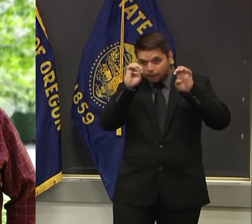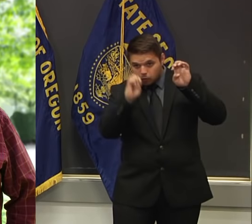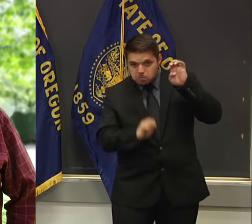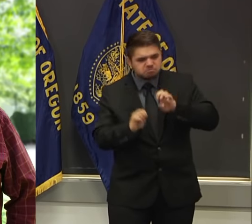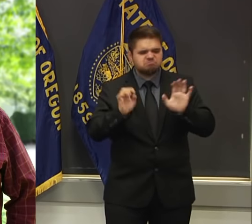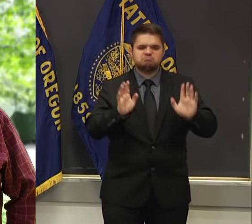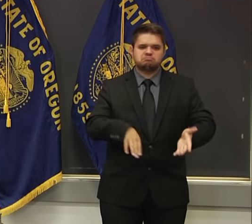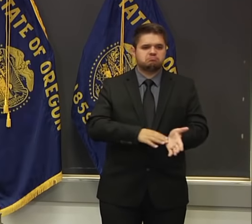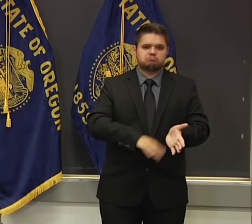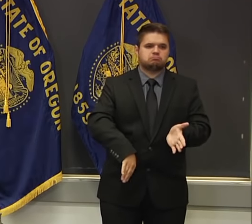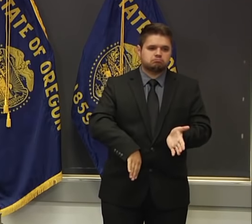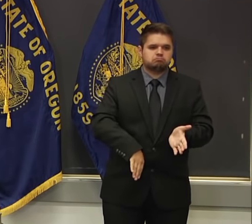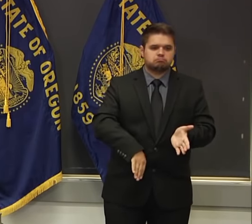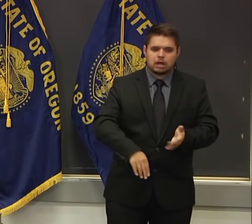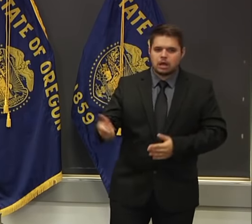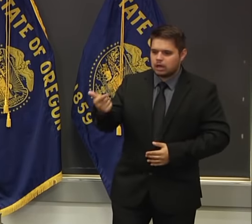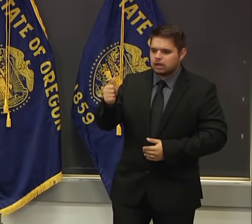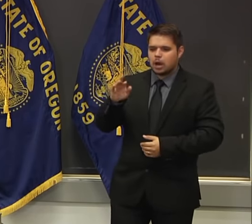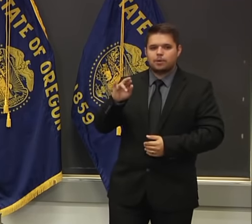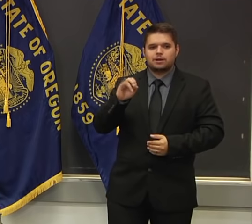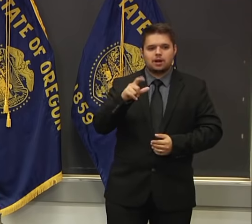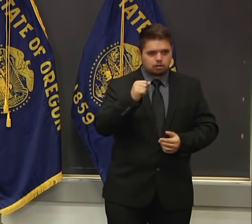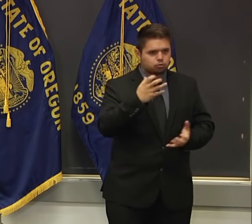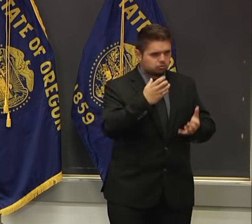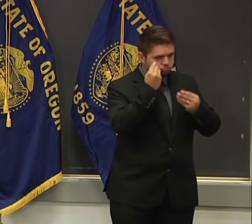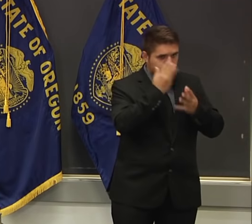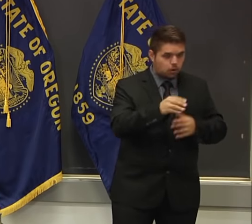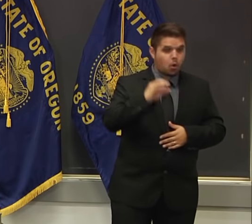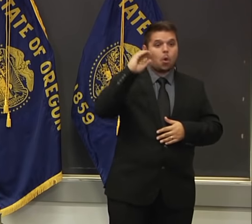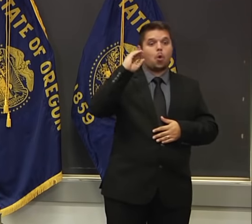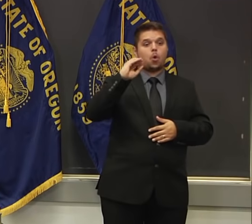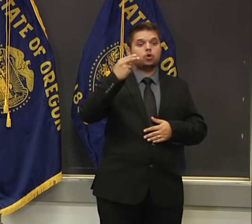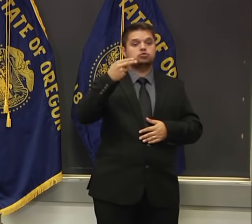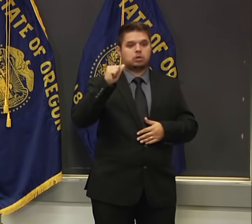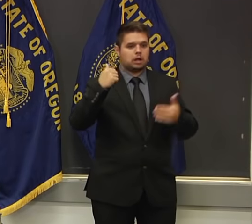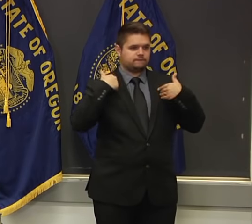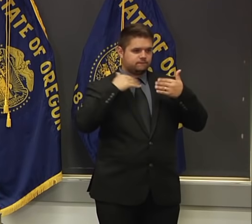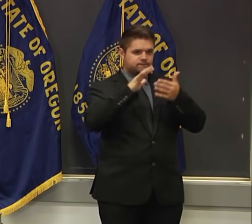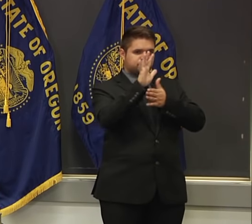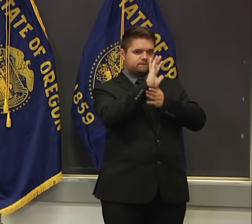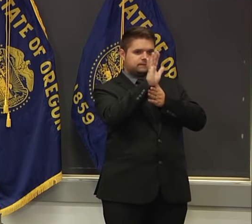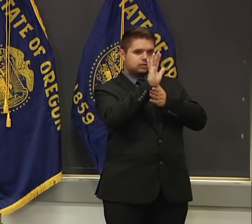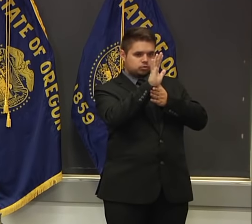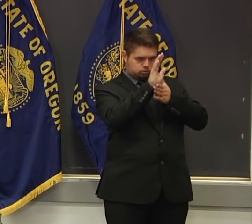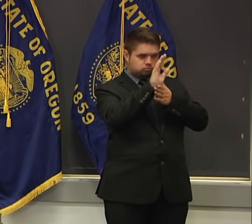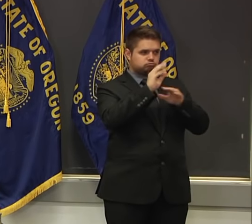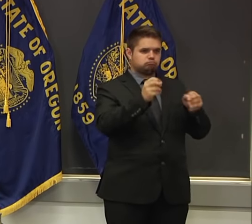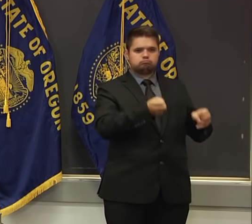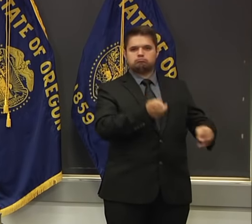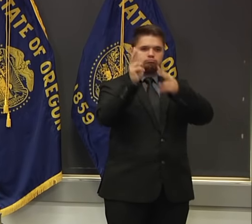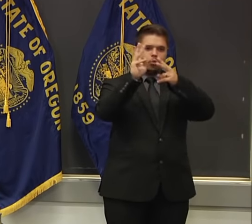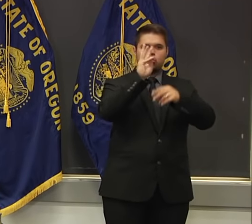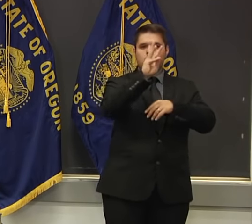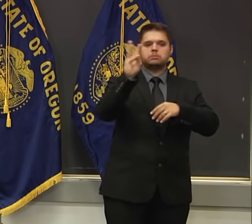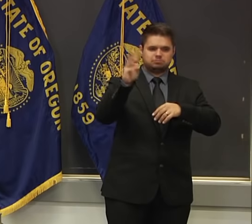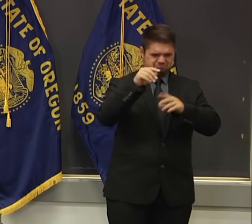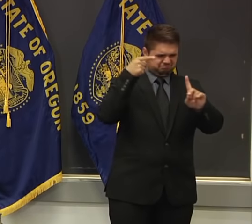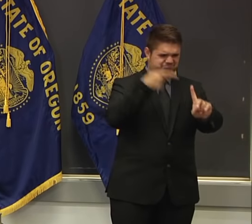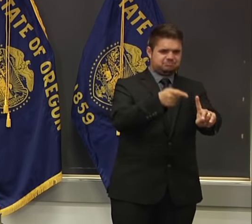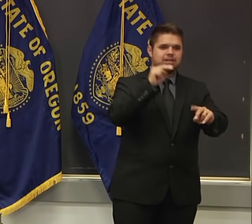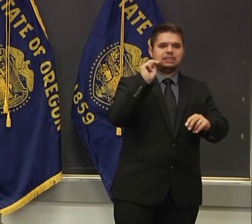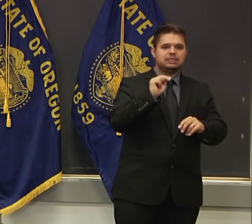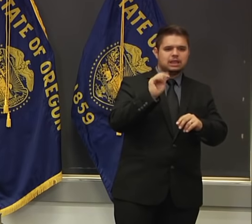this is Gabrielle. I think Oregon OSHA has videos on your website about how to fit, how an N95 mask should fit to get a